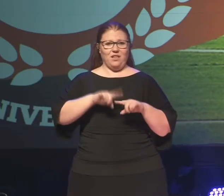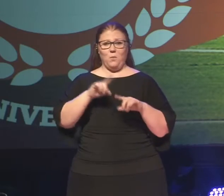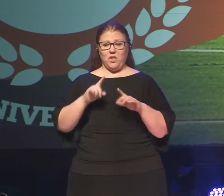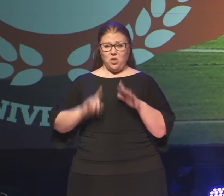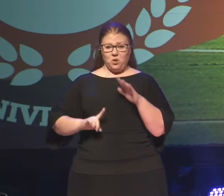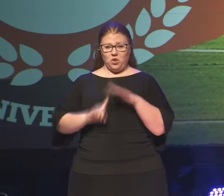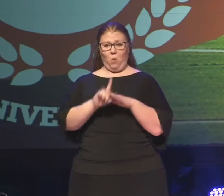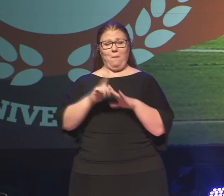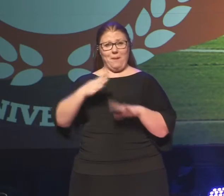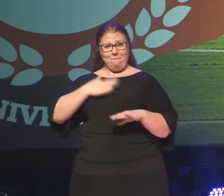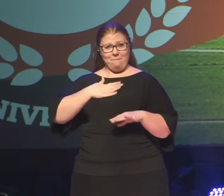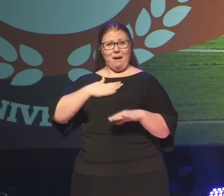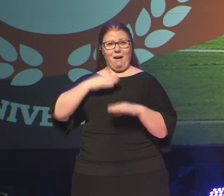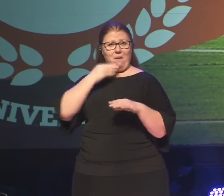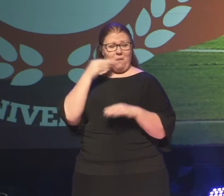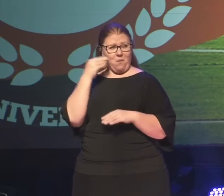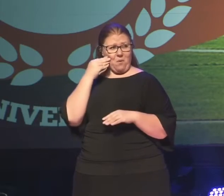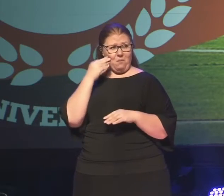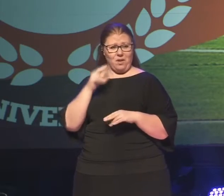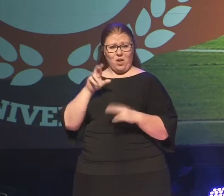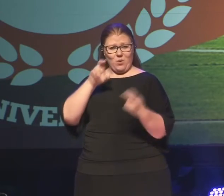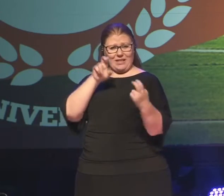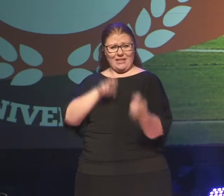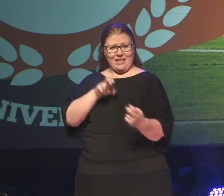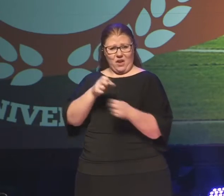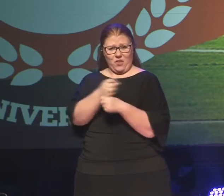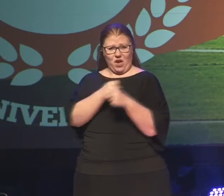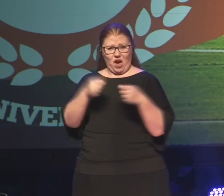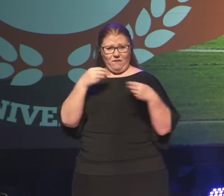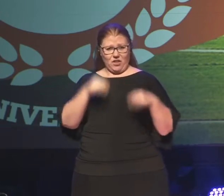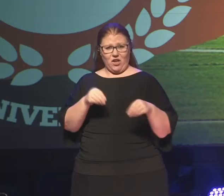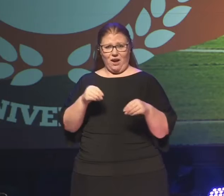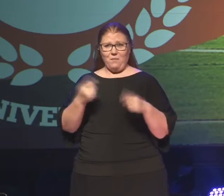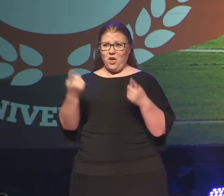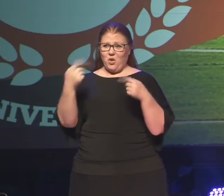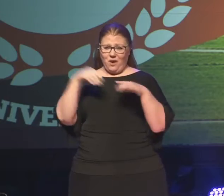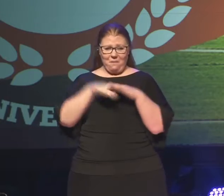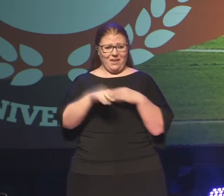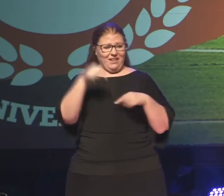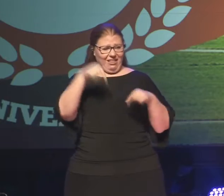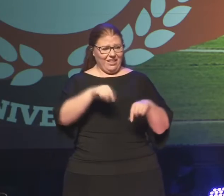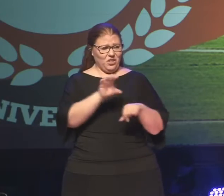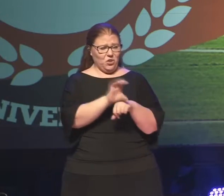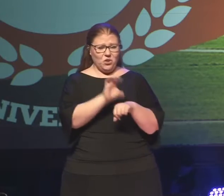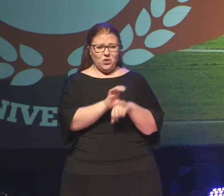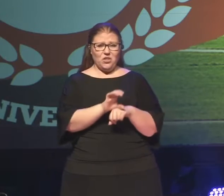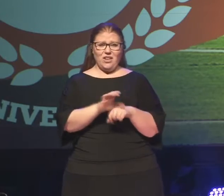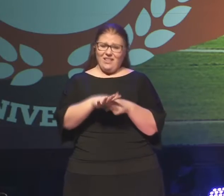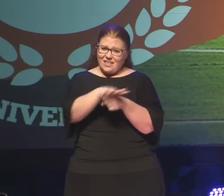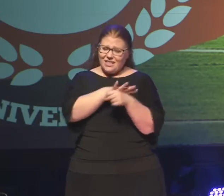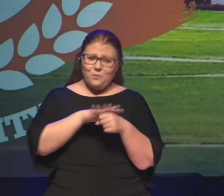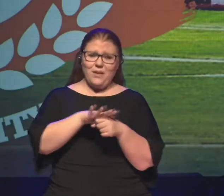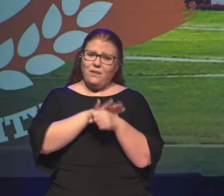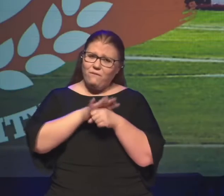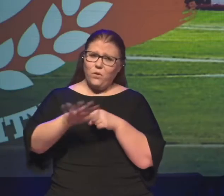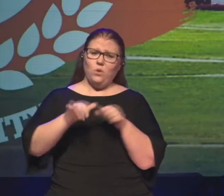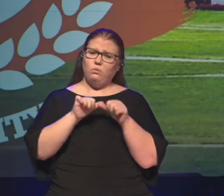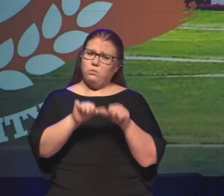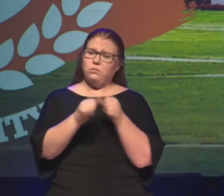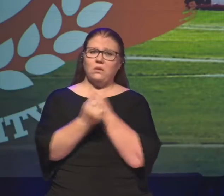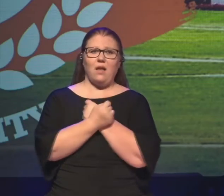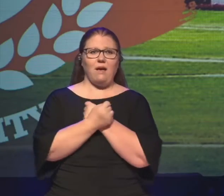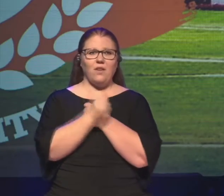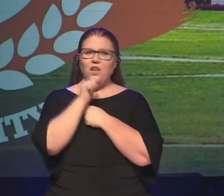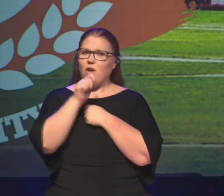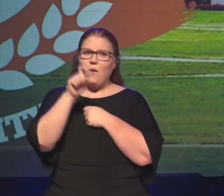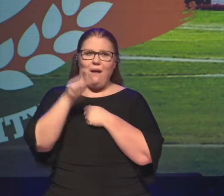home, when you and I sit down in this coffee shop, when you walk into this church, this space is filled with unconditional love, and so you don't